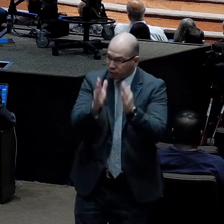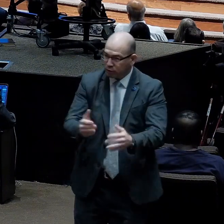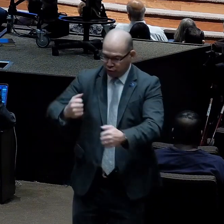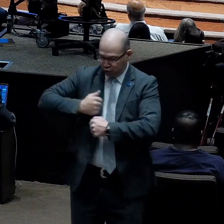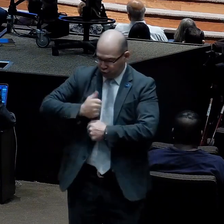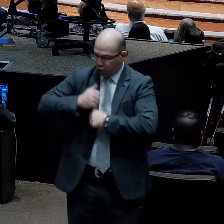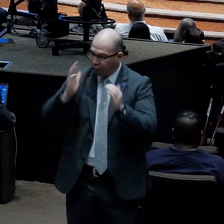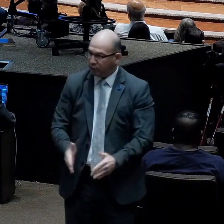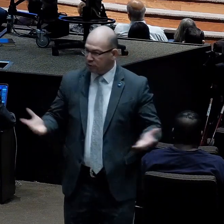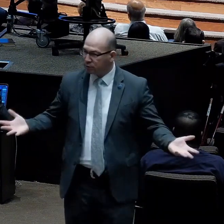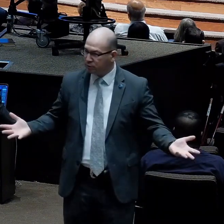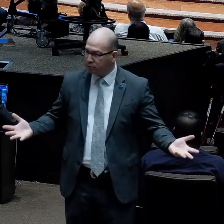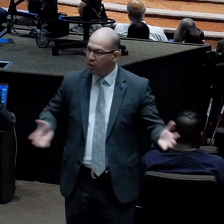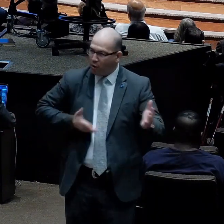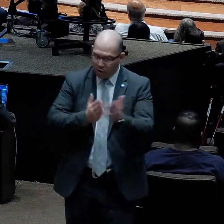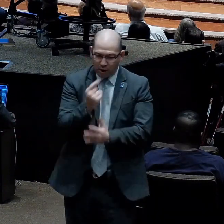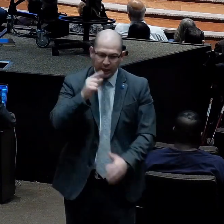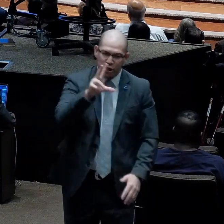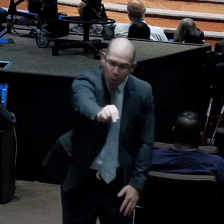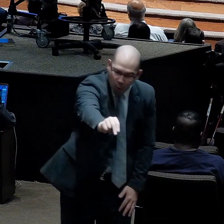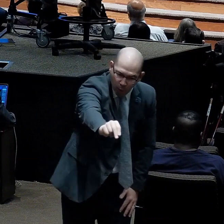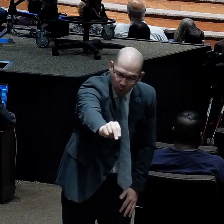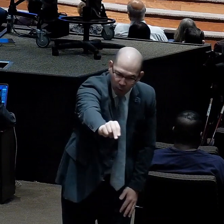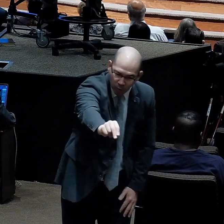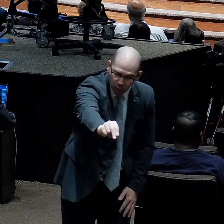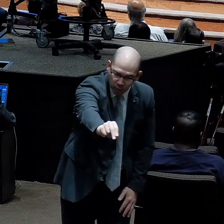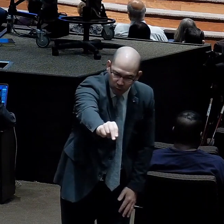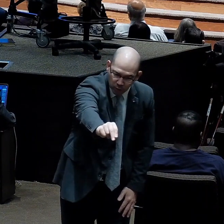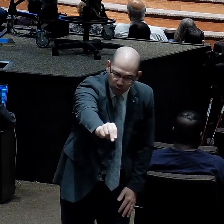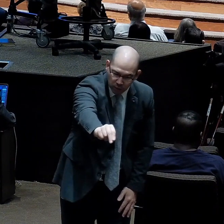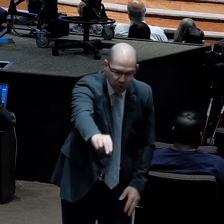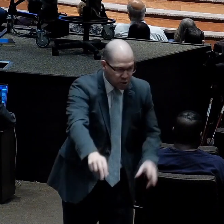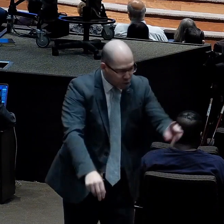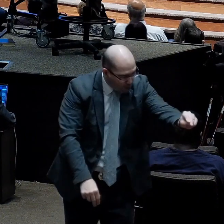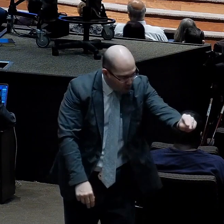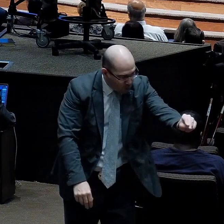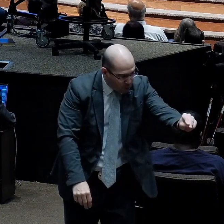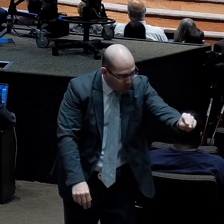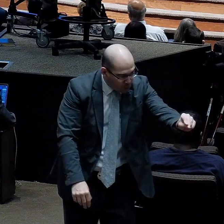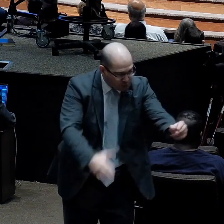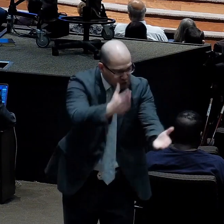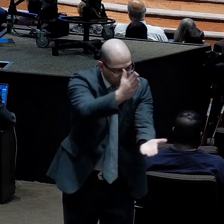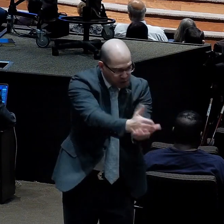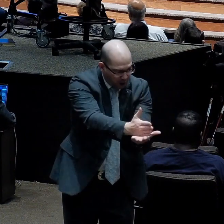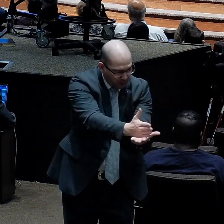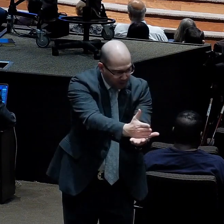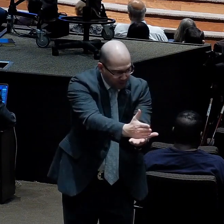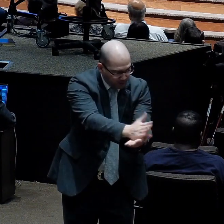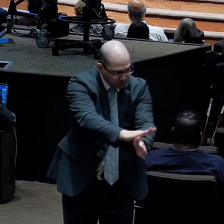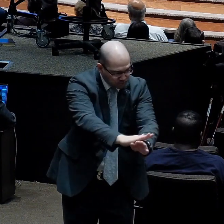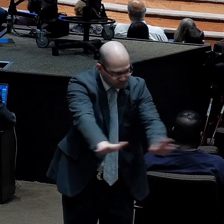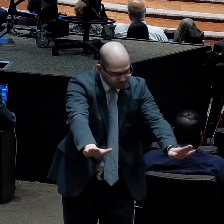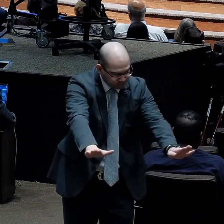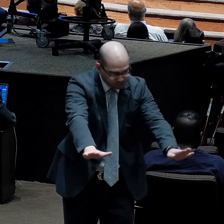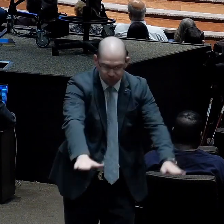to say those things, to say those admonitions against those words that are said.